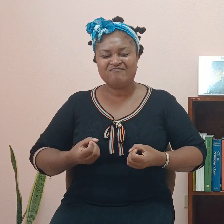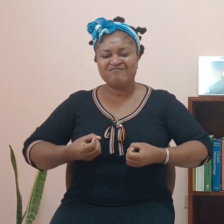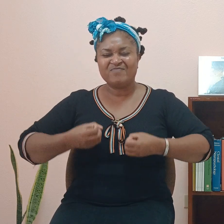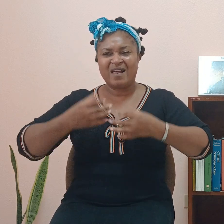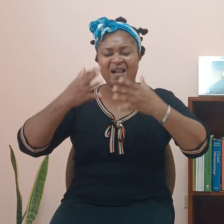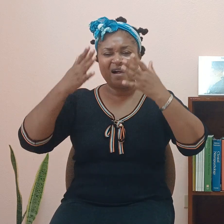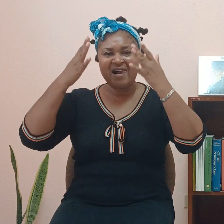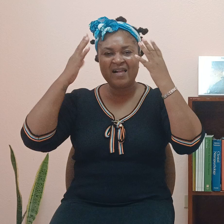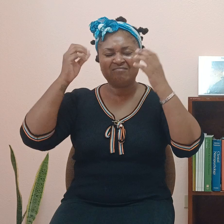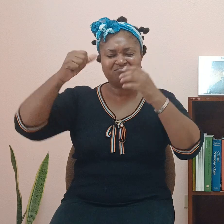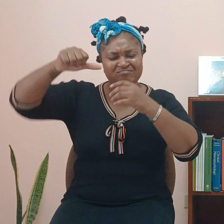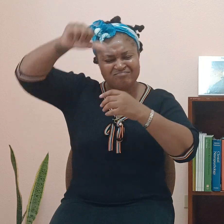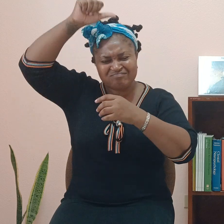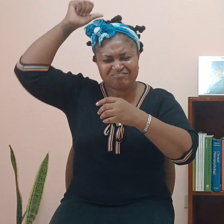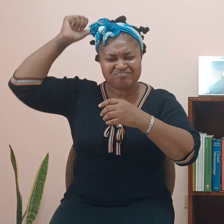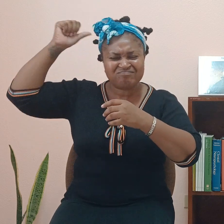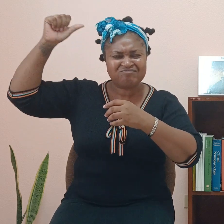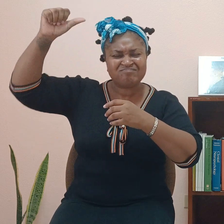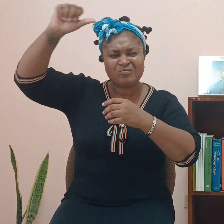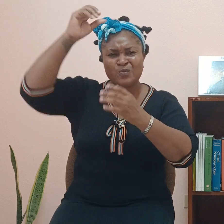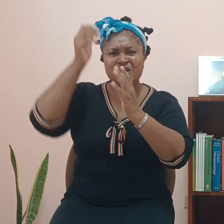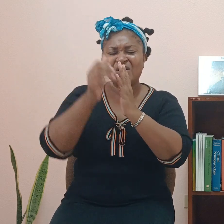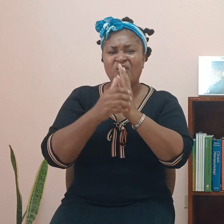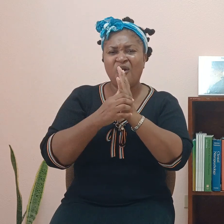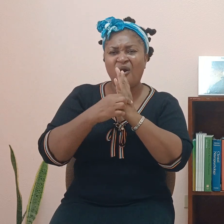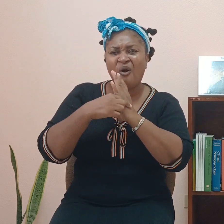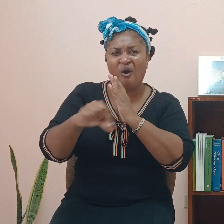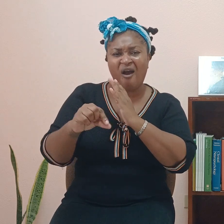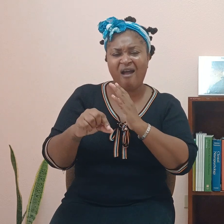oil. My cup is so full it spills over.